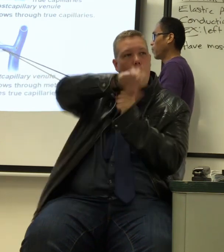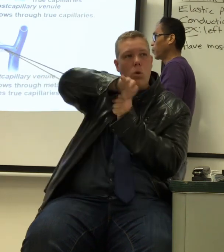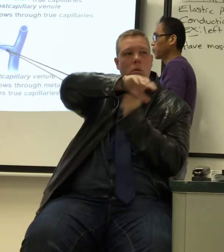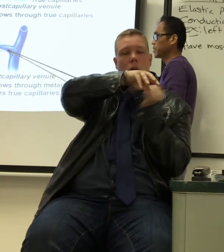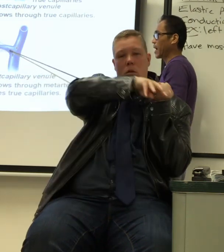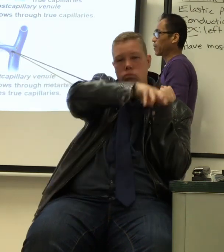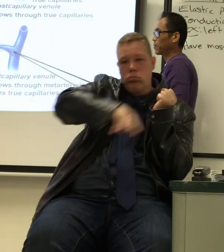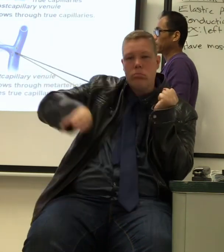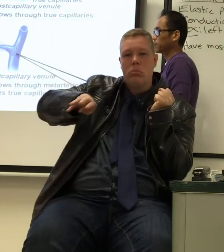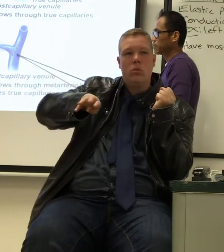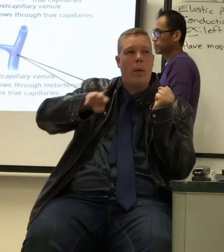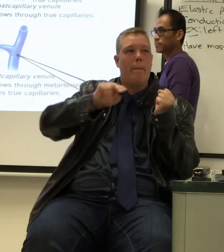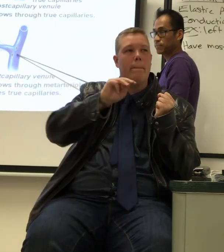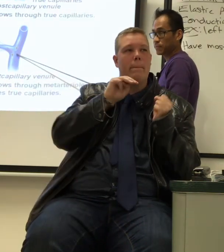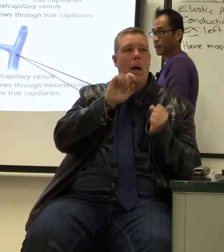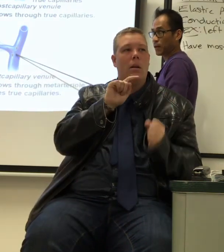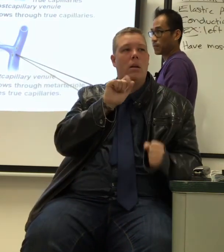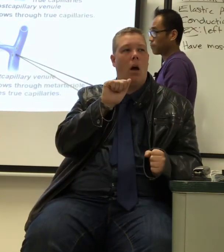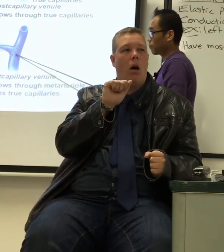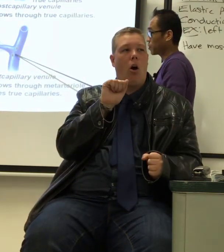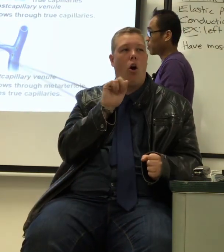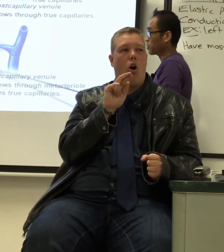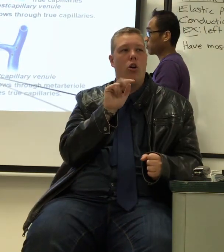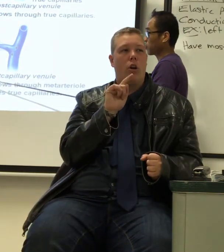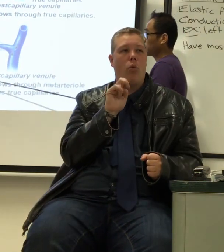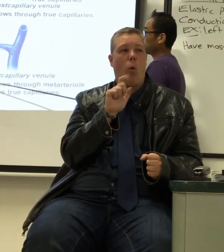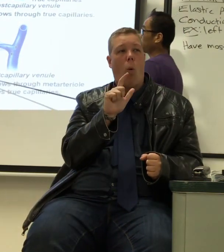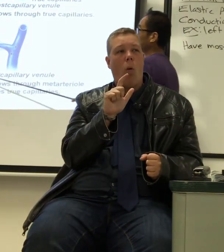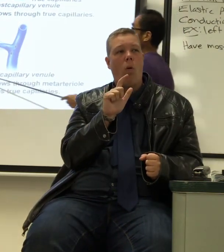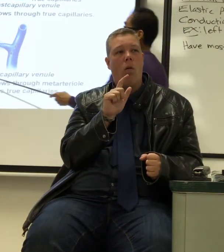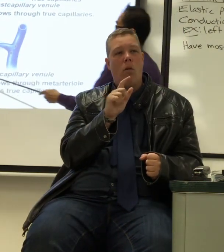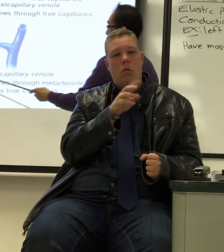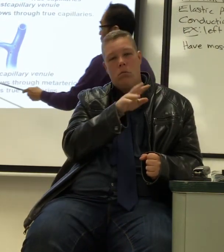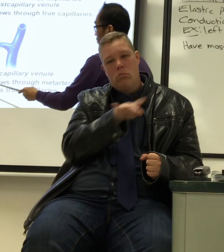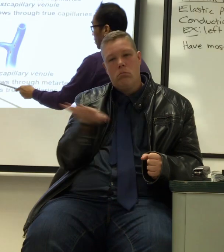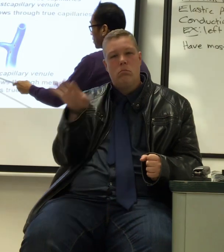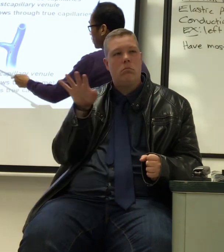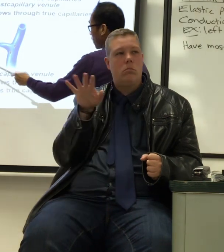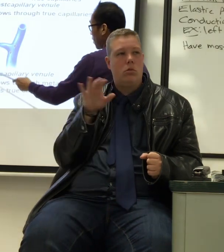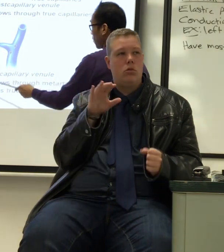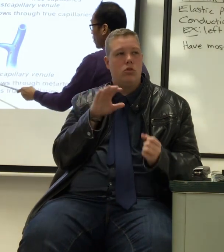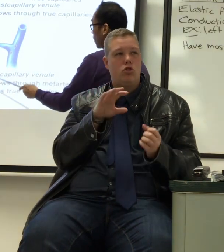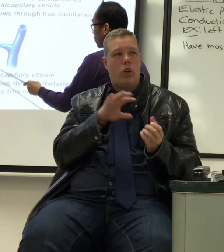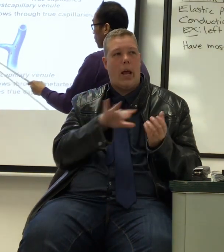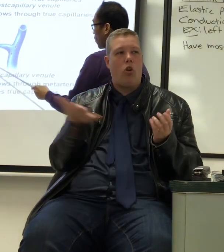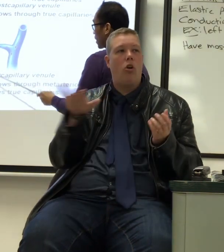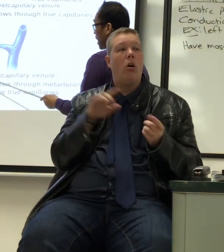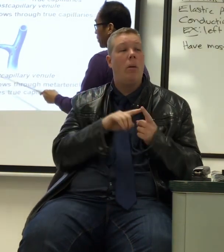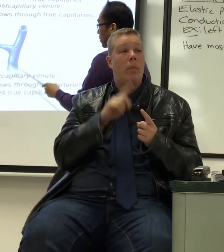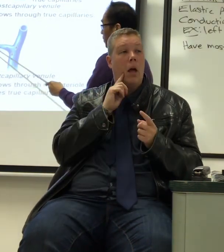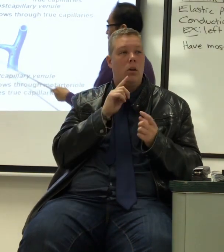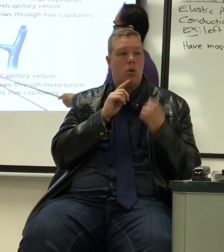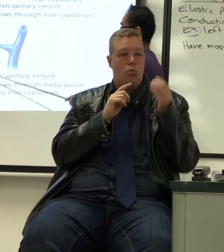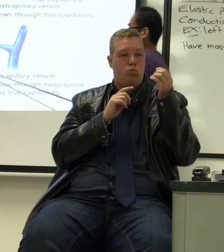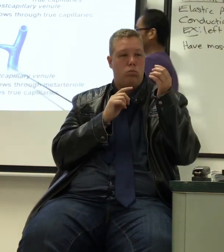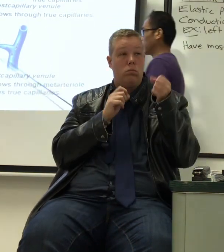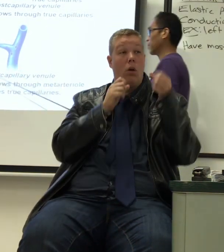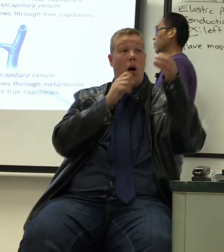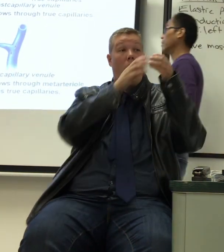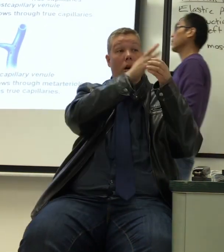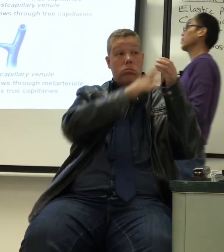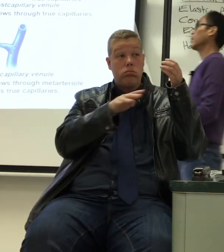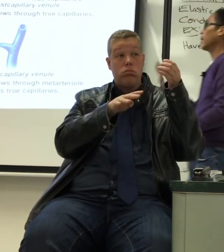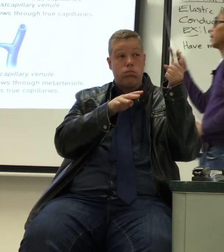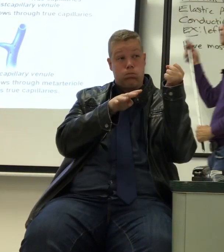meta-arterial flow-through channel. Okay? But you're also increasing resistance for blood to flow through the whole capillary bed too.